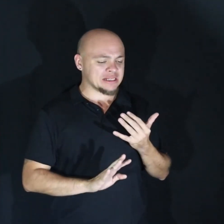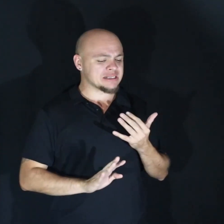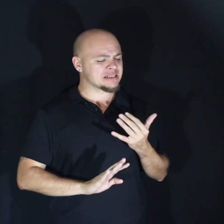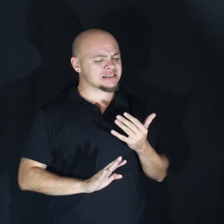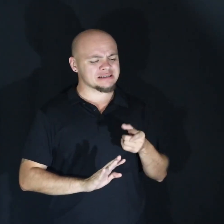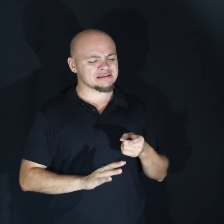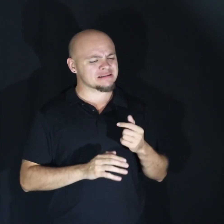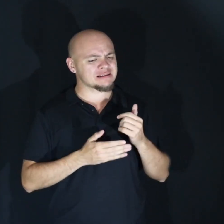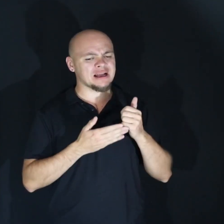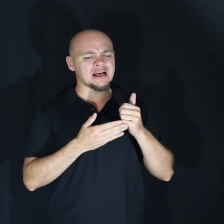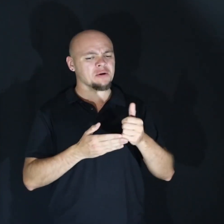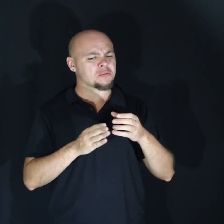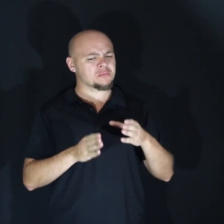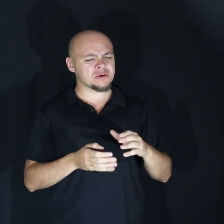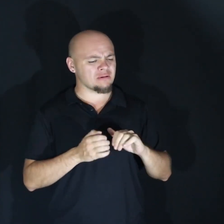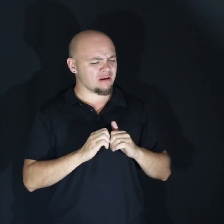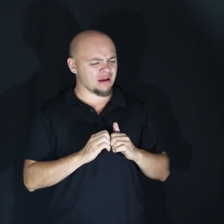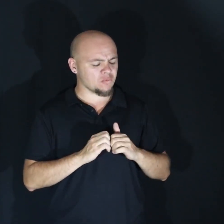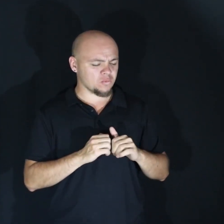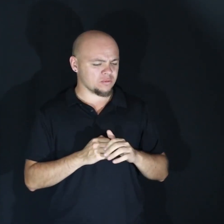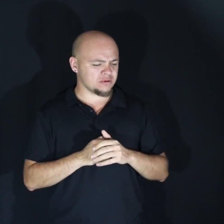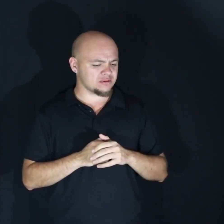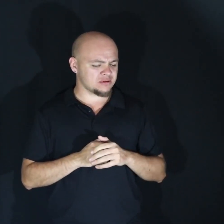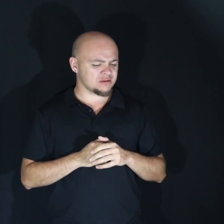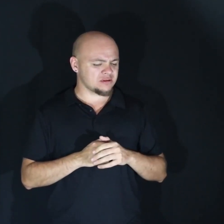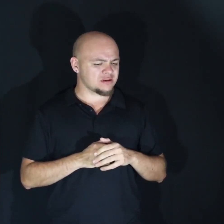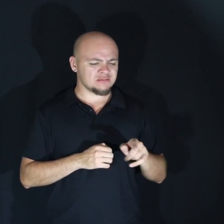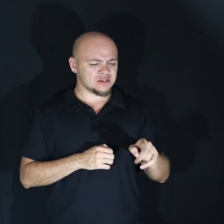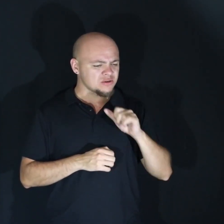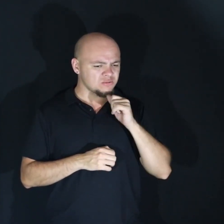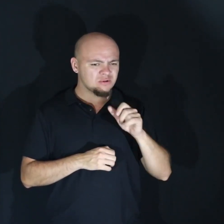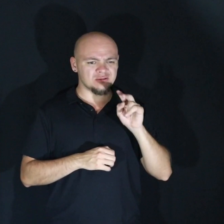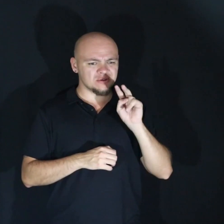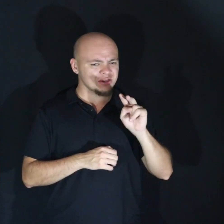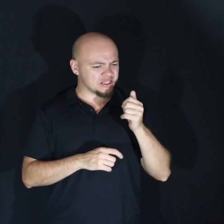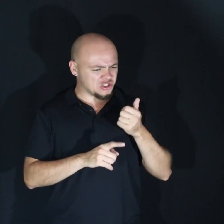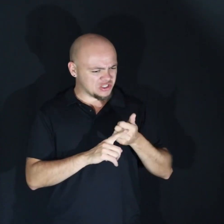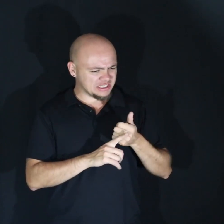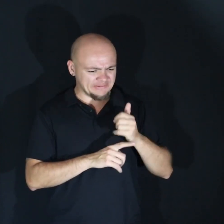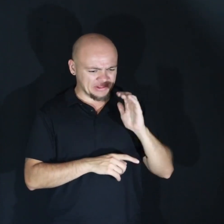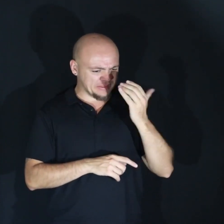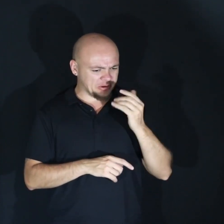How are you going to help someone else if you won't even look at yourself in the mirror?